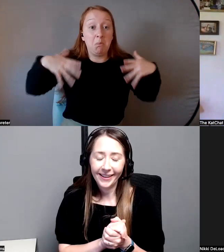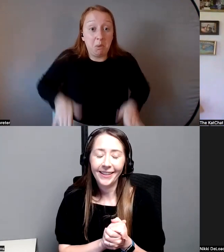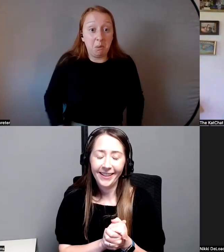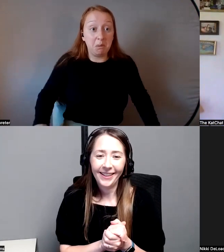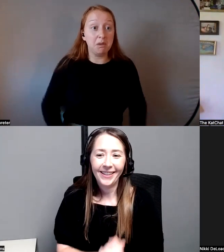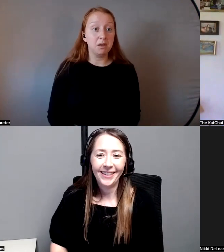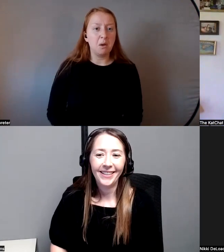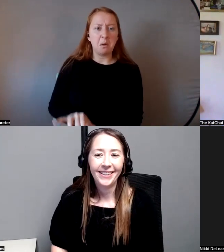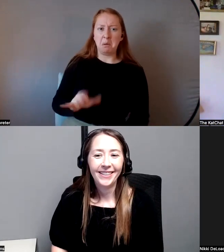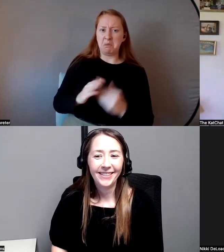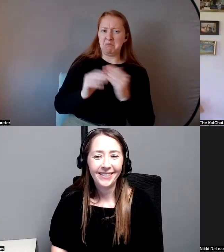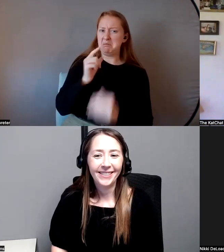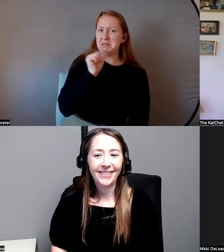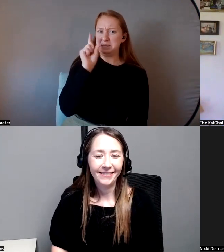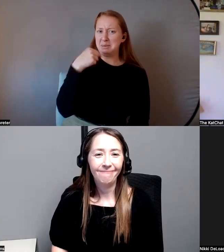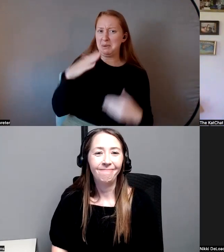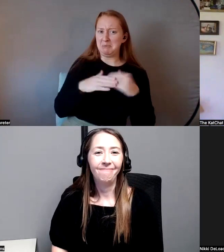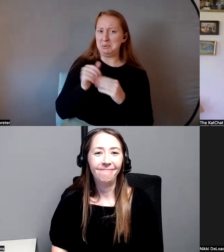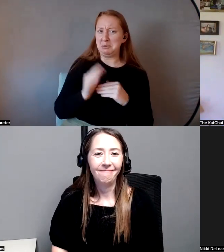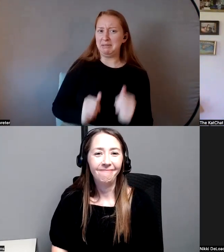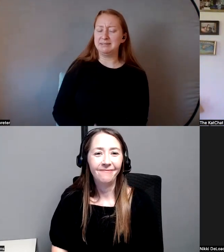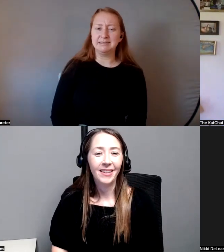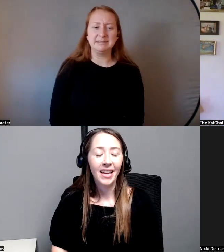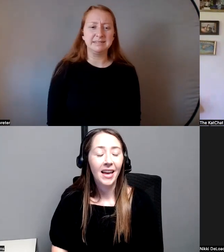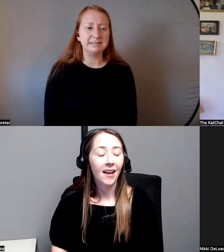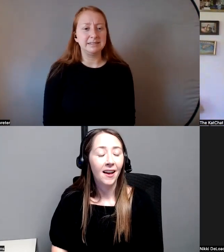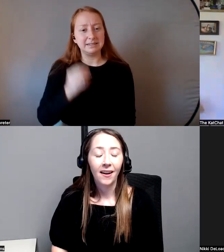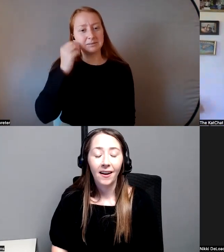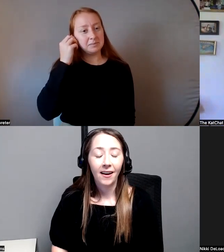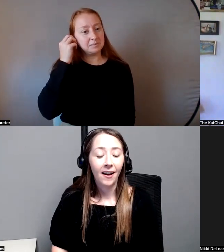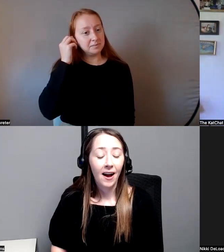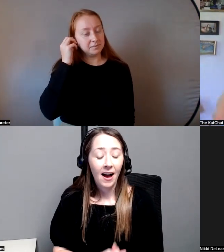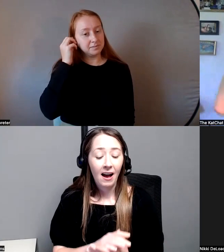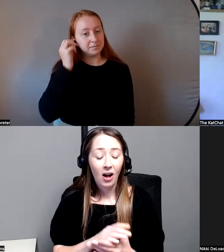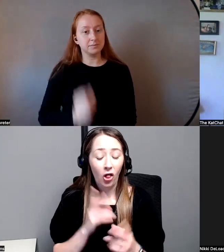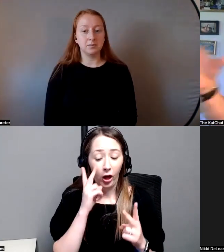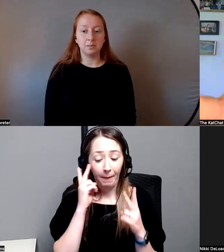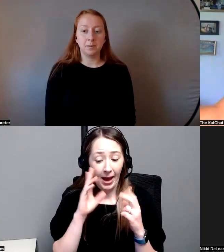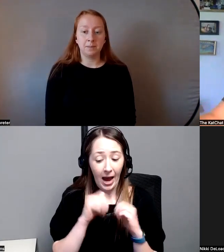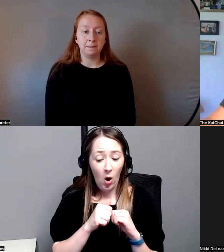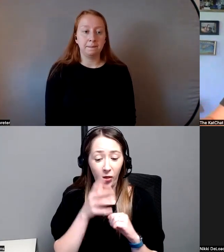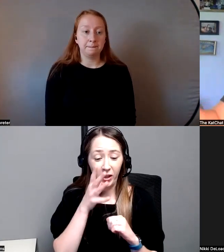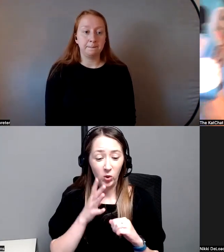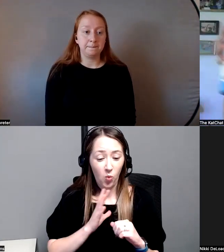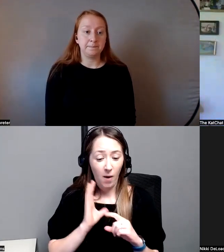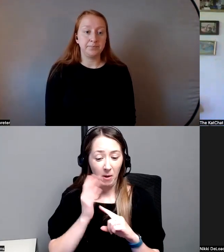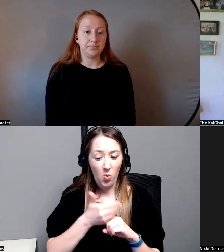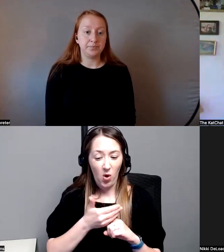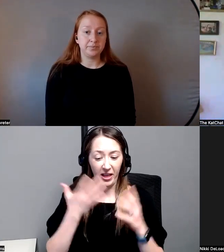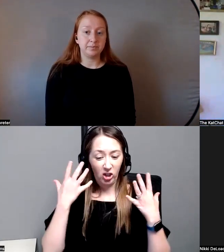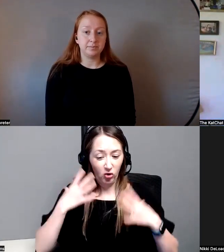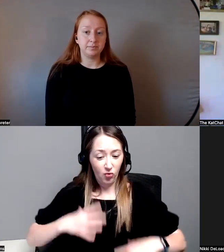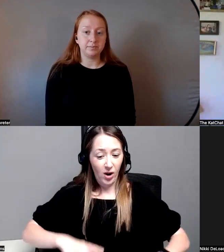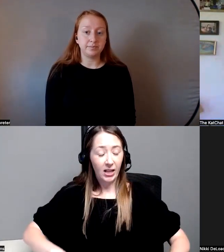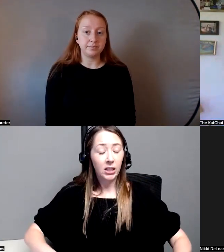she comfortable right now? I don't know how these women wore these dresses.